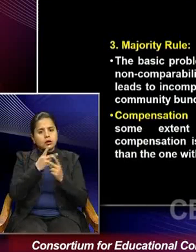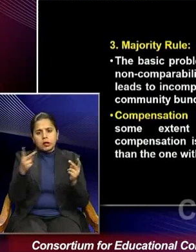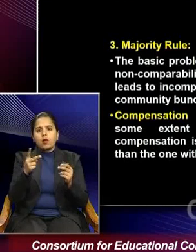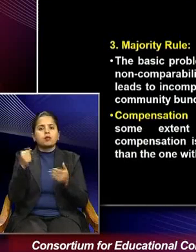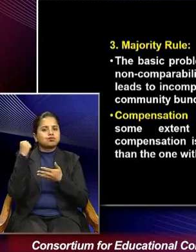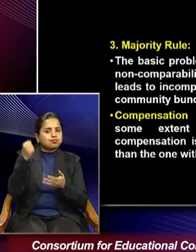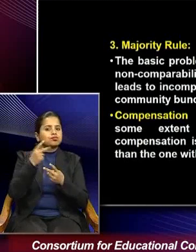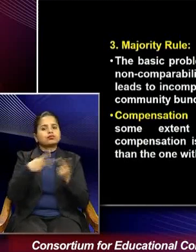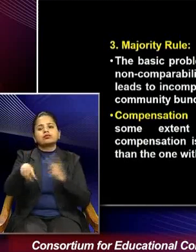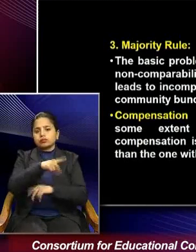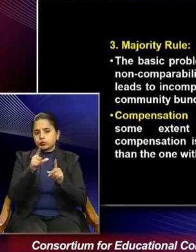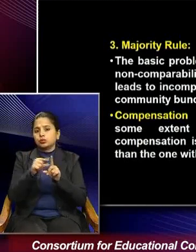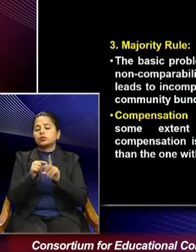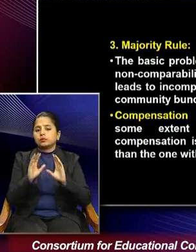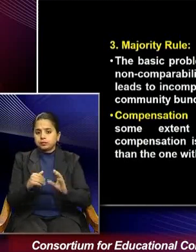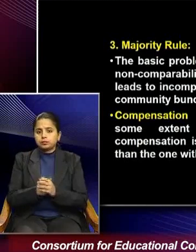bundles.